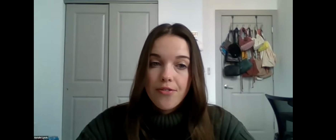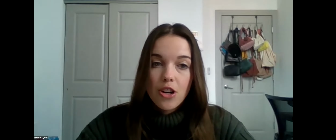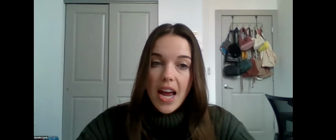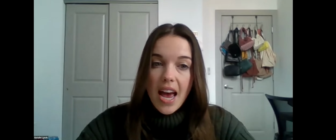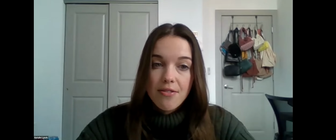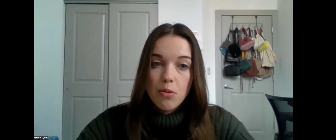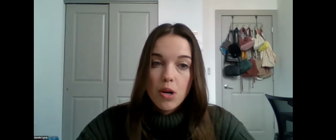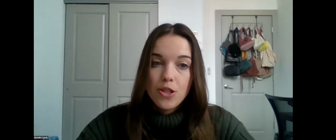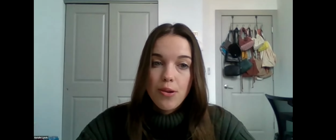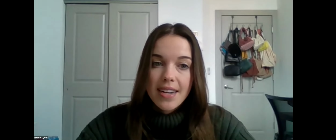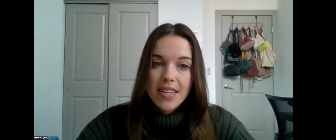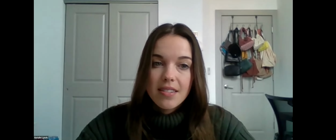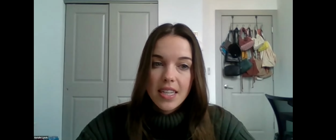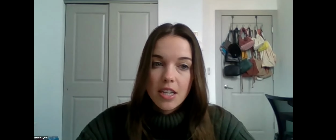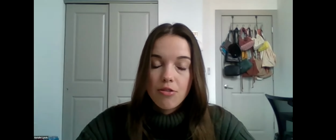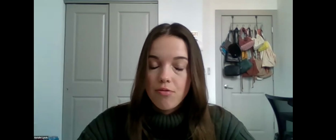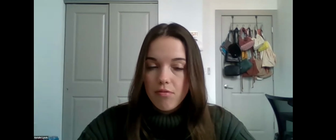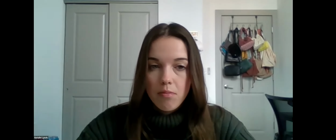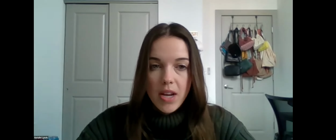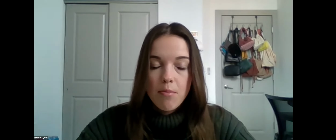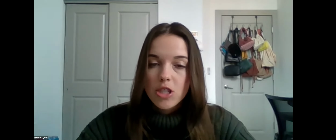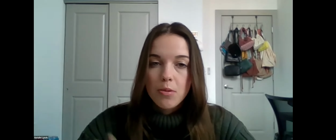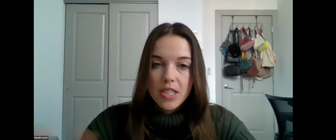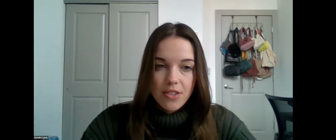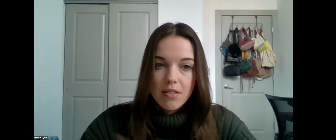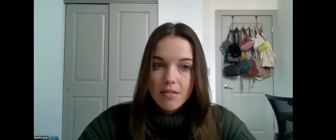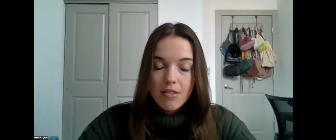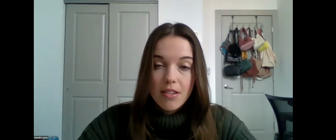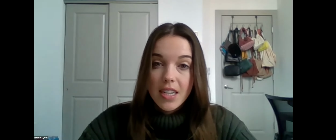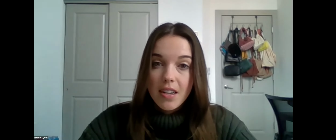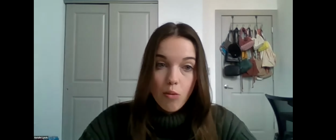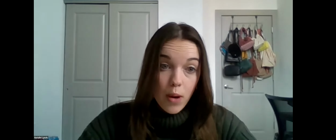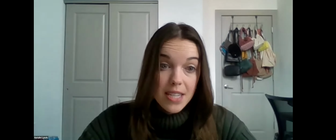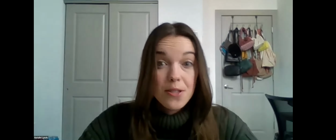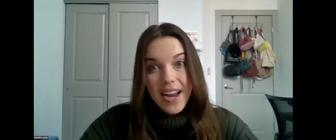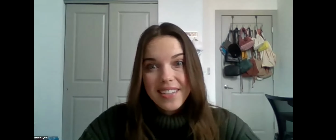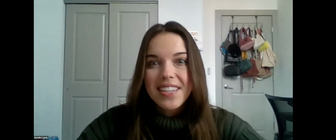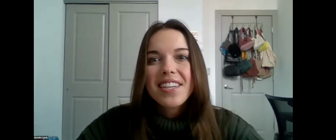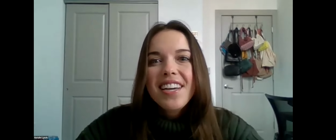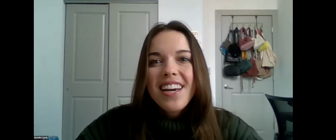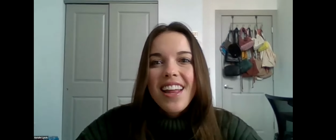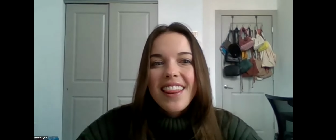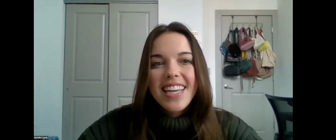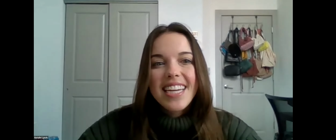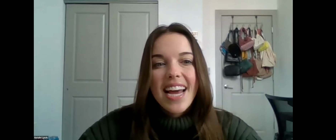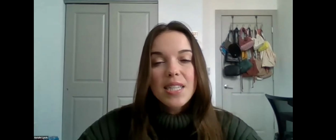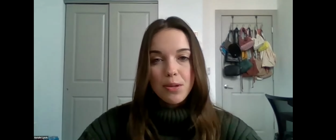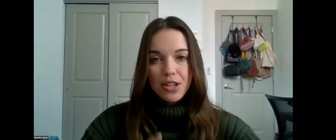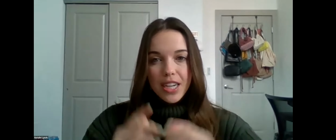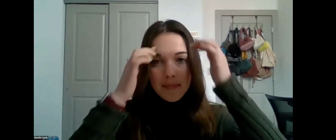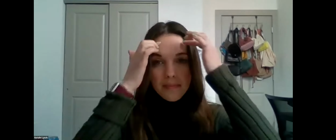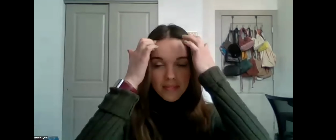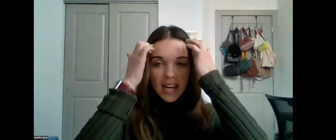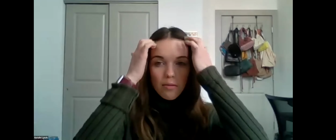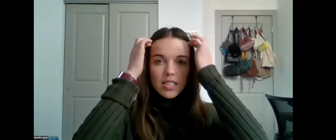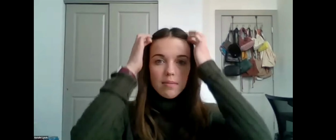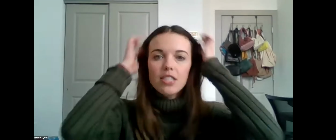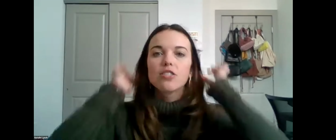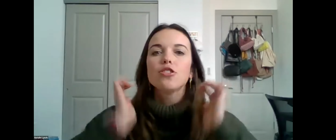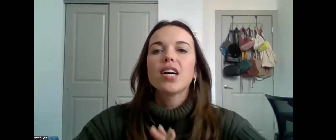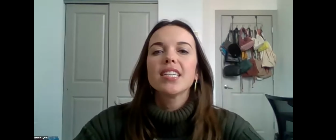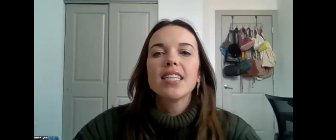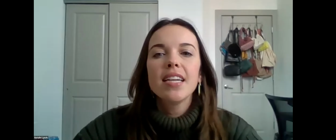for everyone to access here in multiple different ways to access. The next program that I